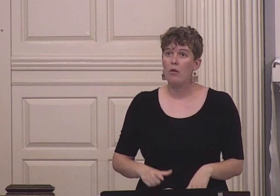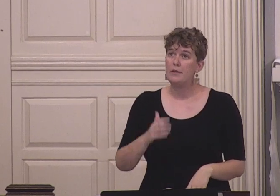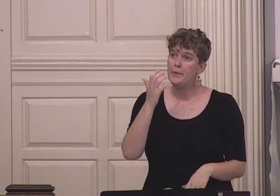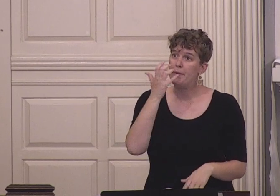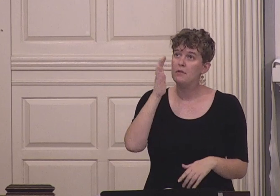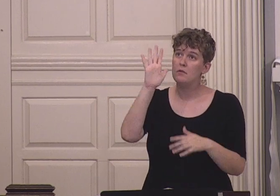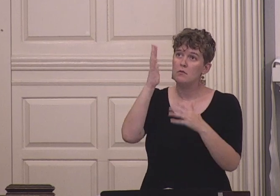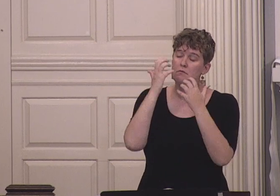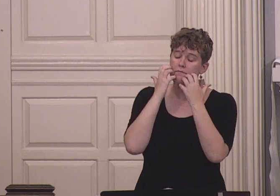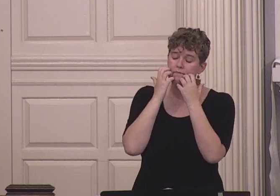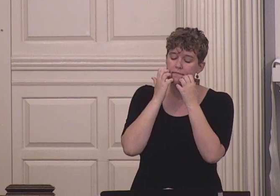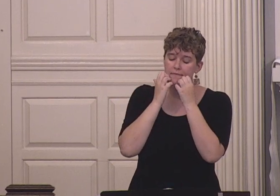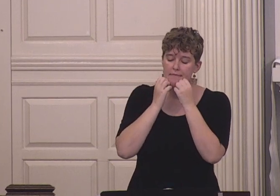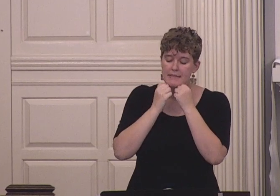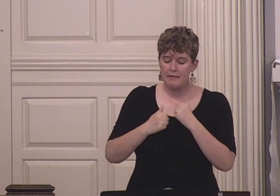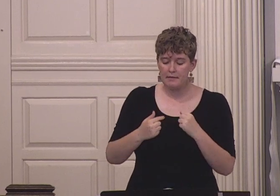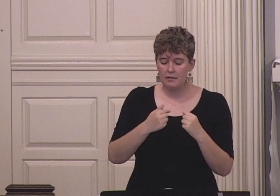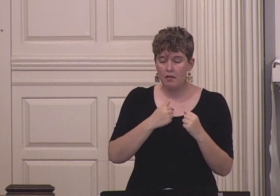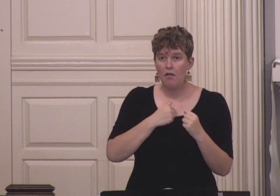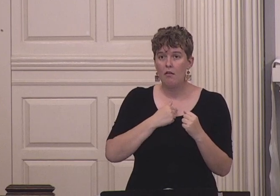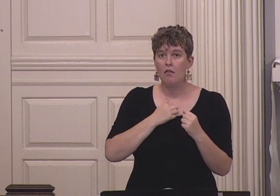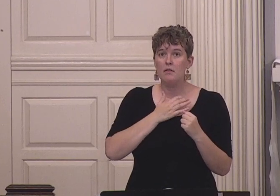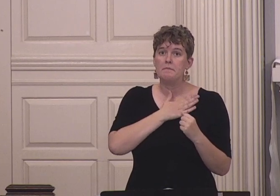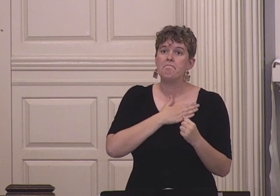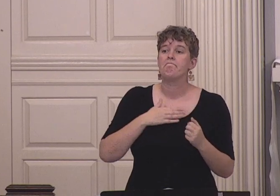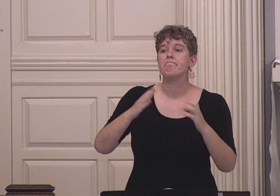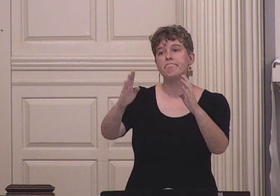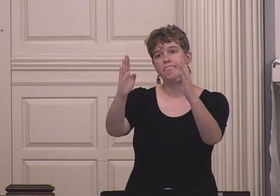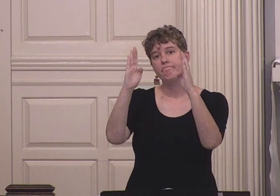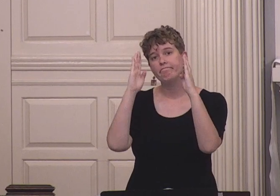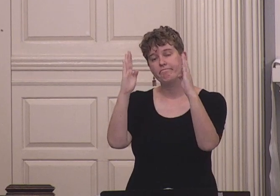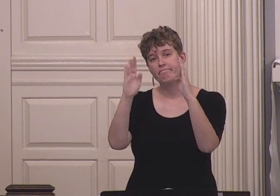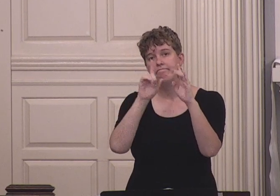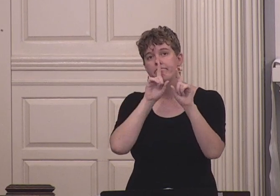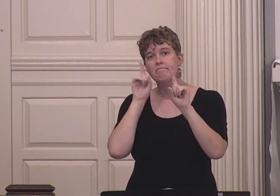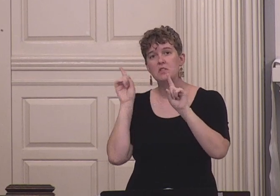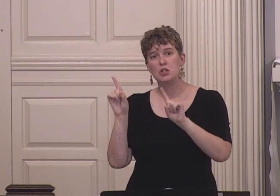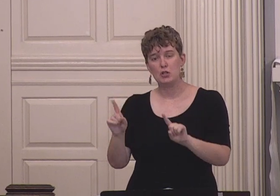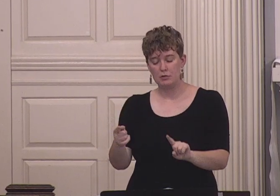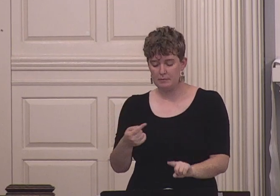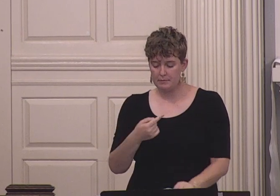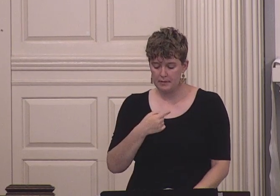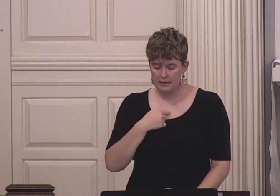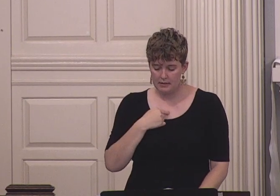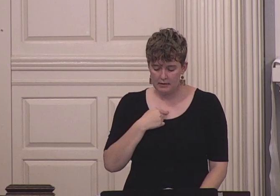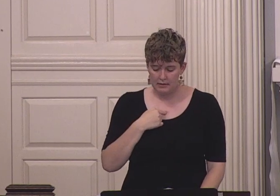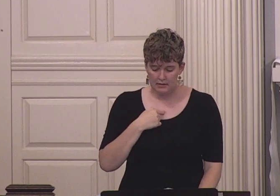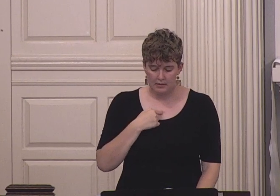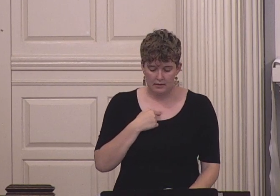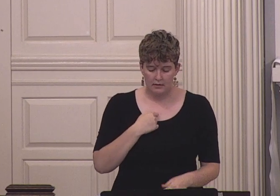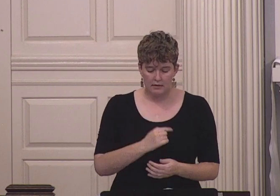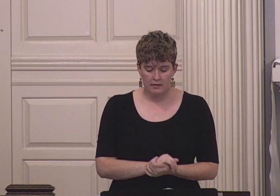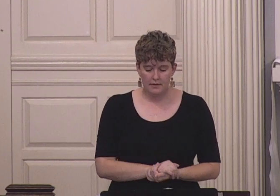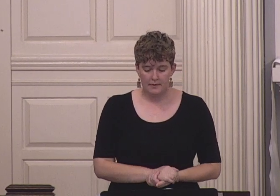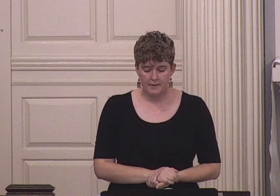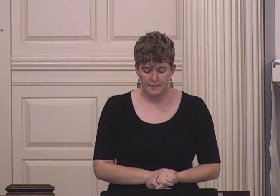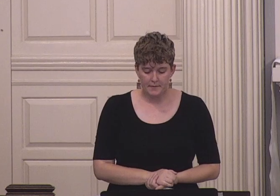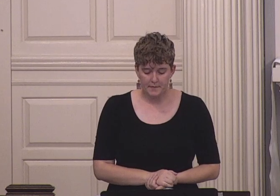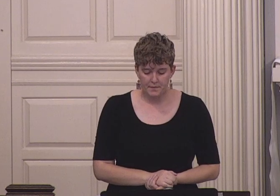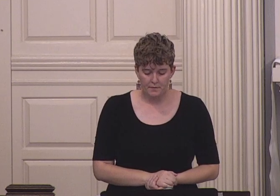Lord, in your great love, answer me.